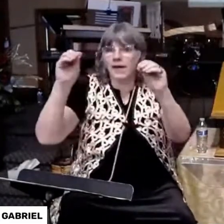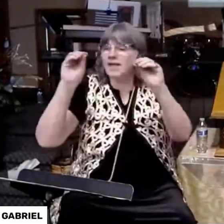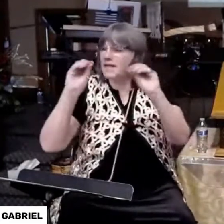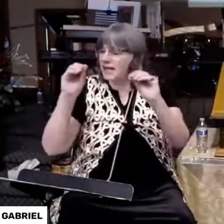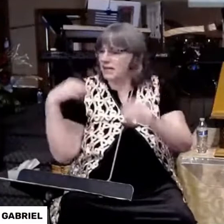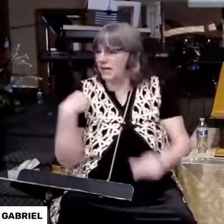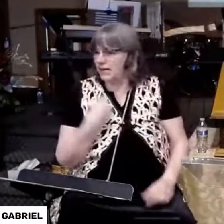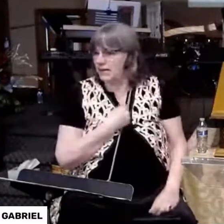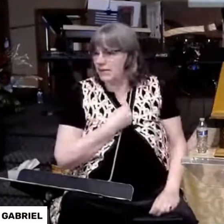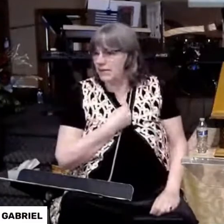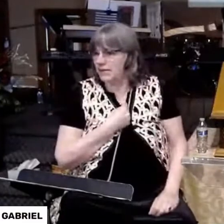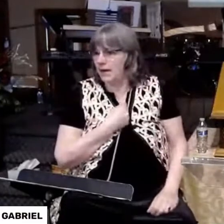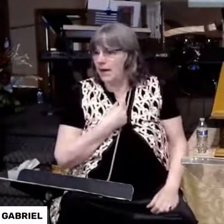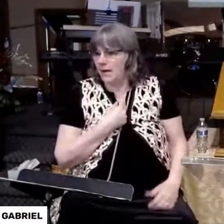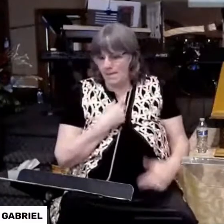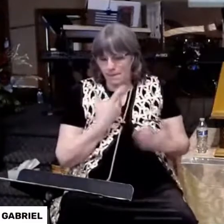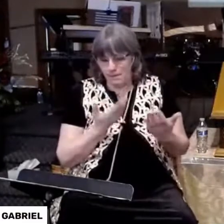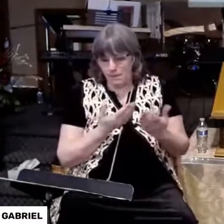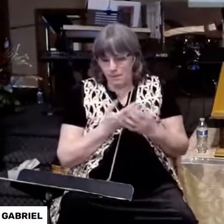What if?